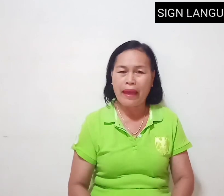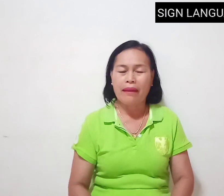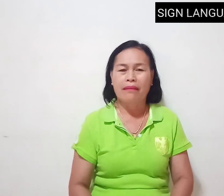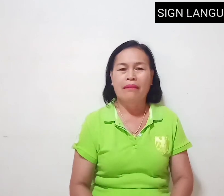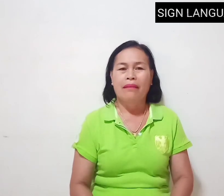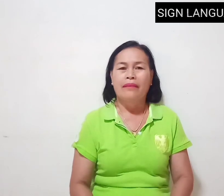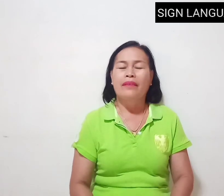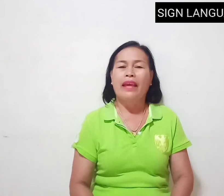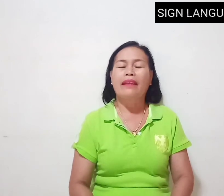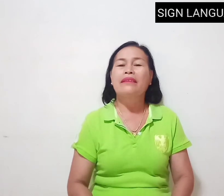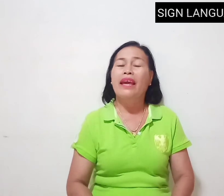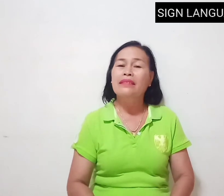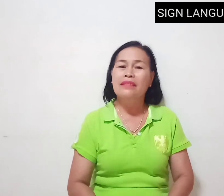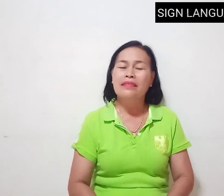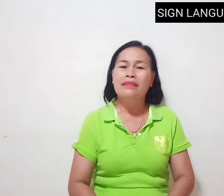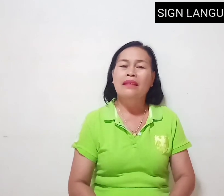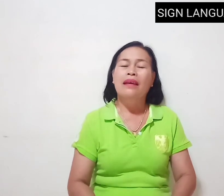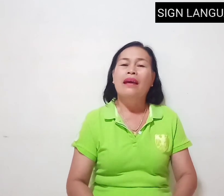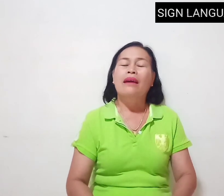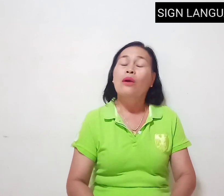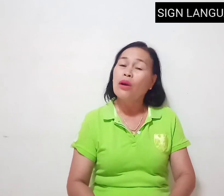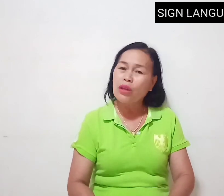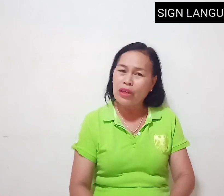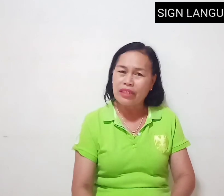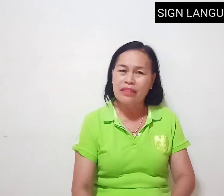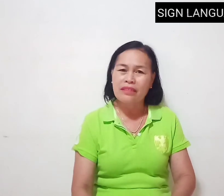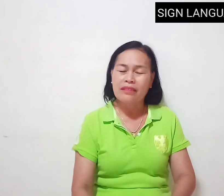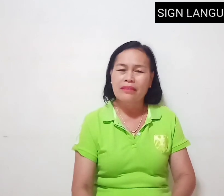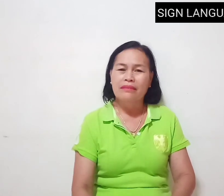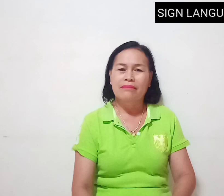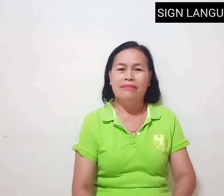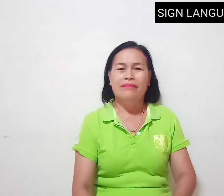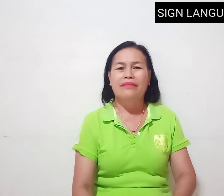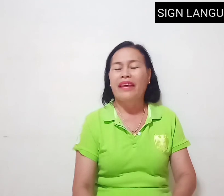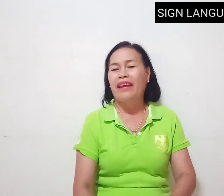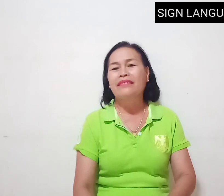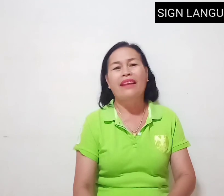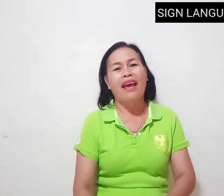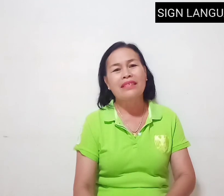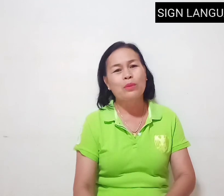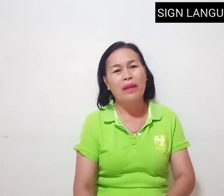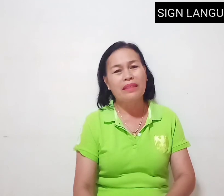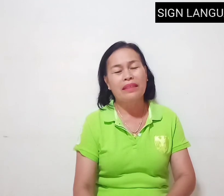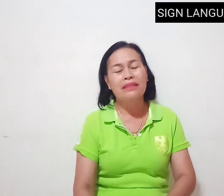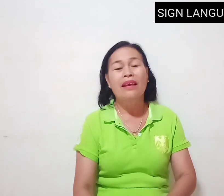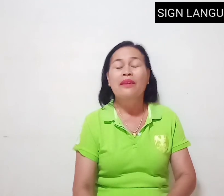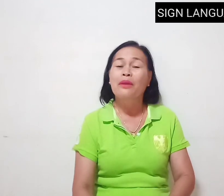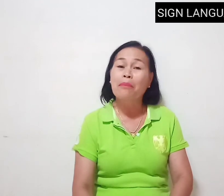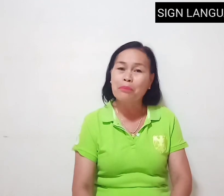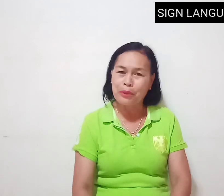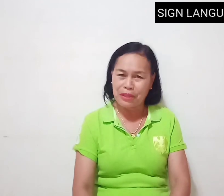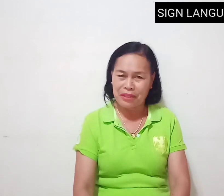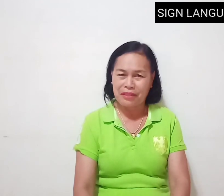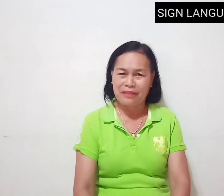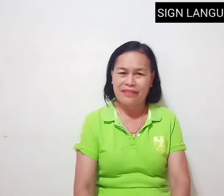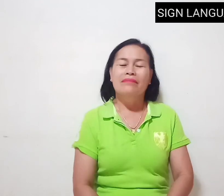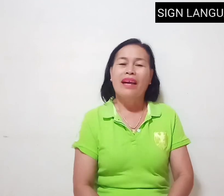spell. Then next is colors. Then the last one is numbers. Are